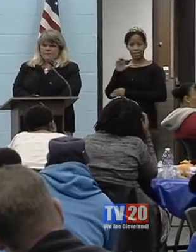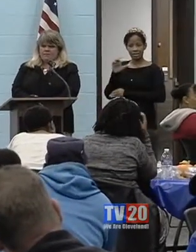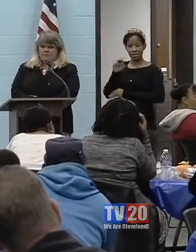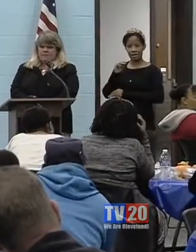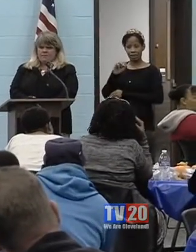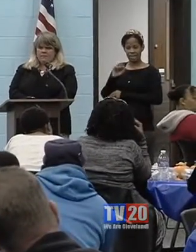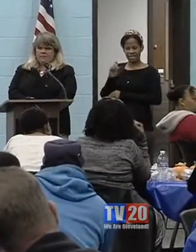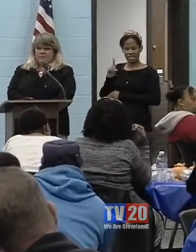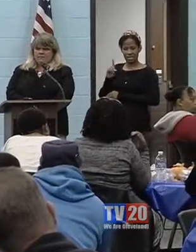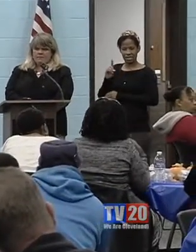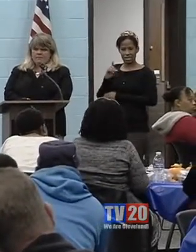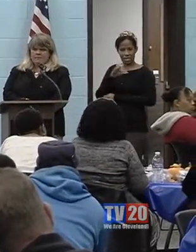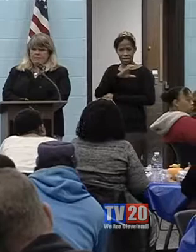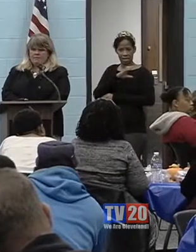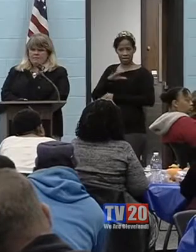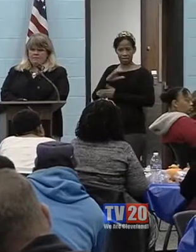him.